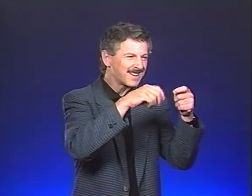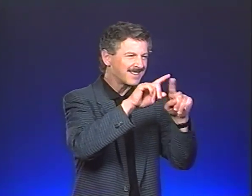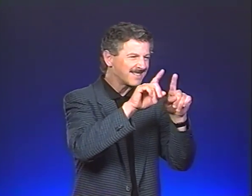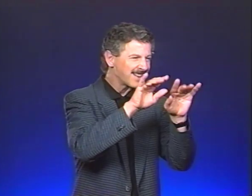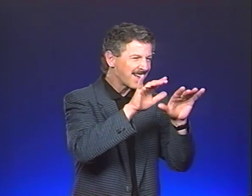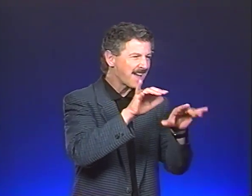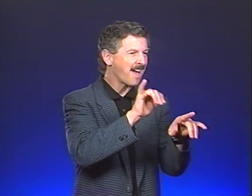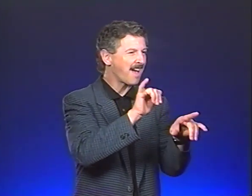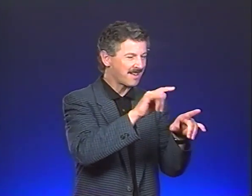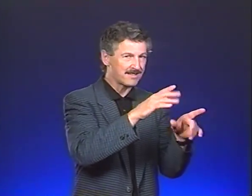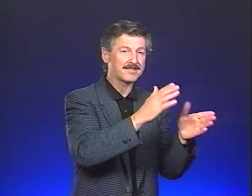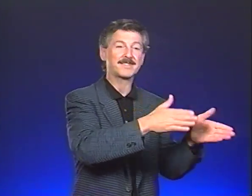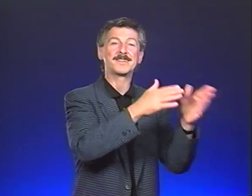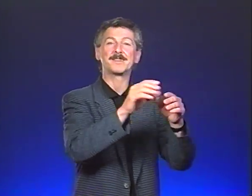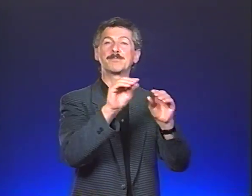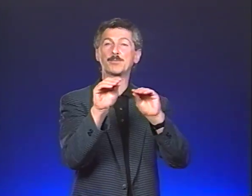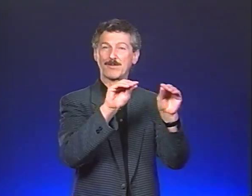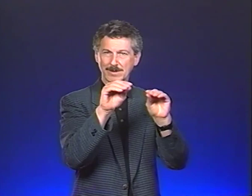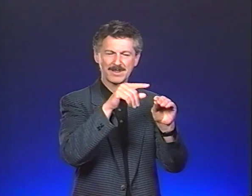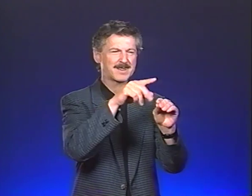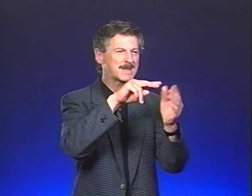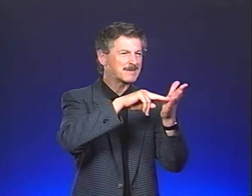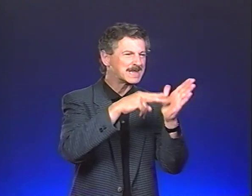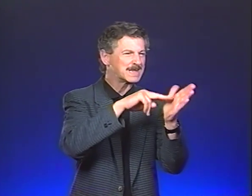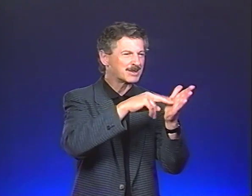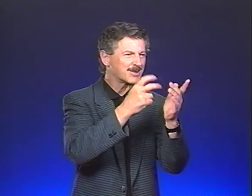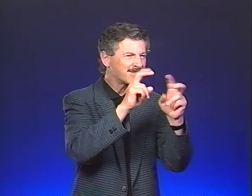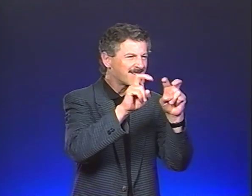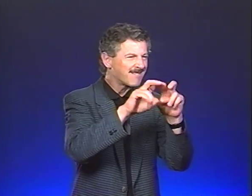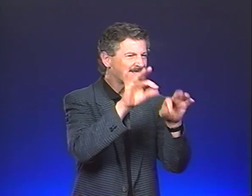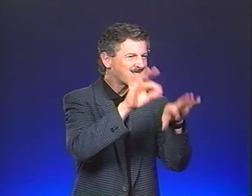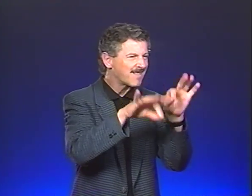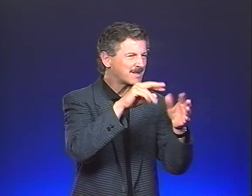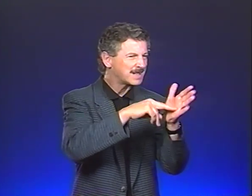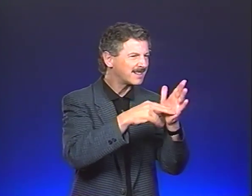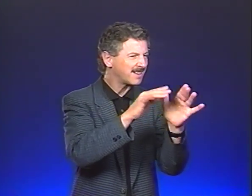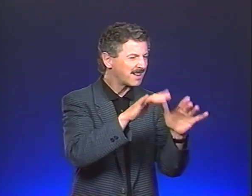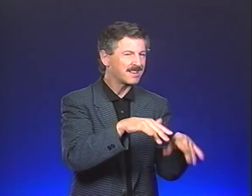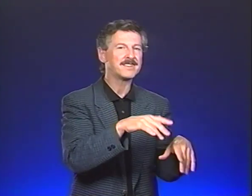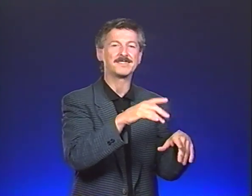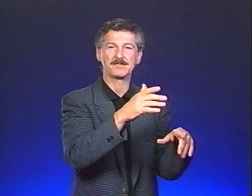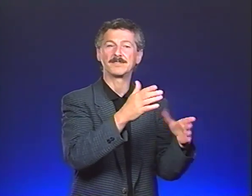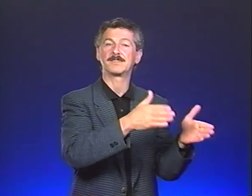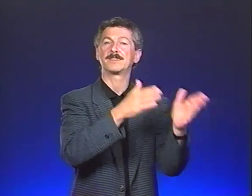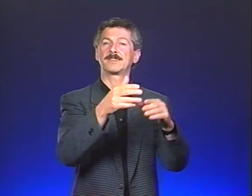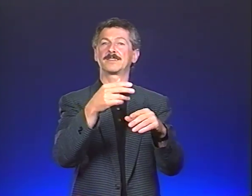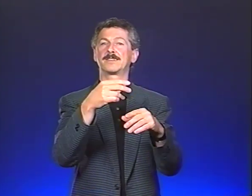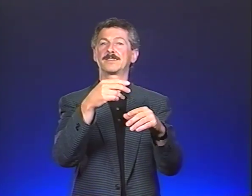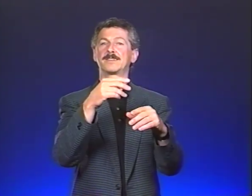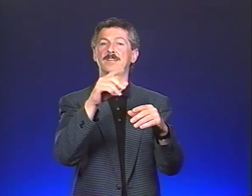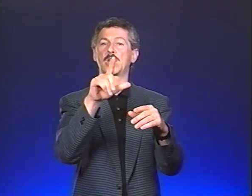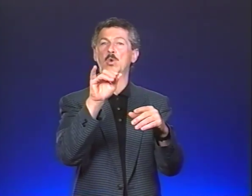We've talked a lot about hand shapes and their meanings in ASL, and movements and their relationship in